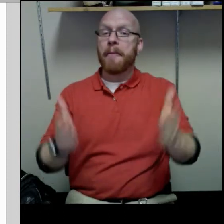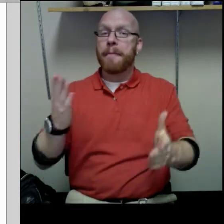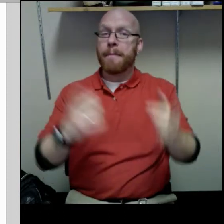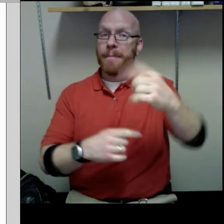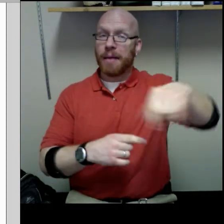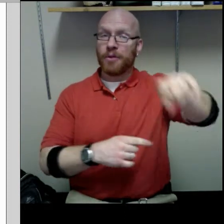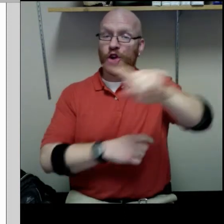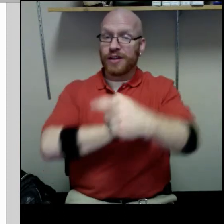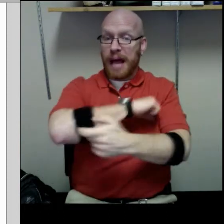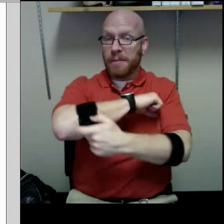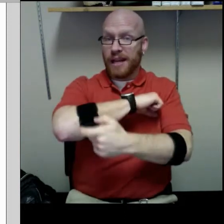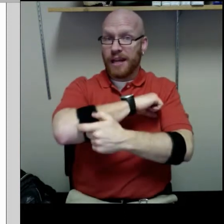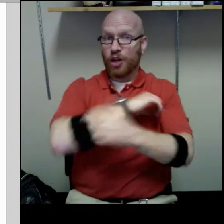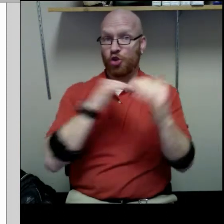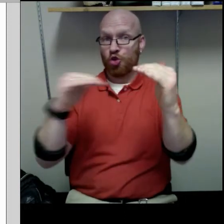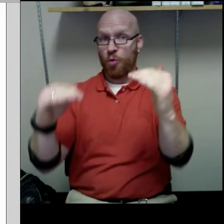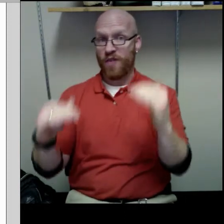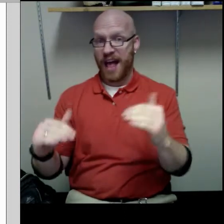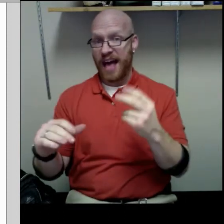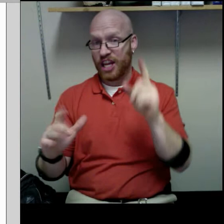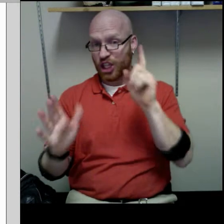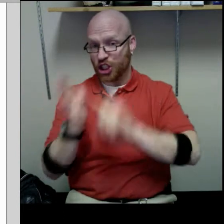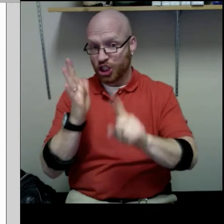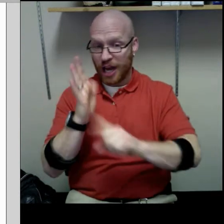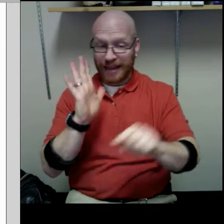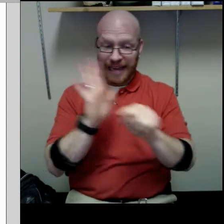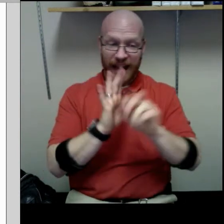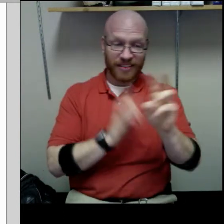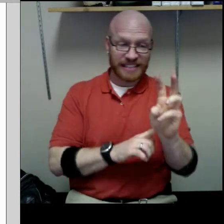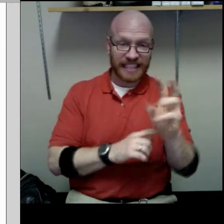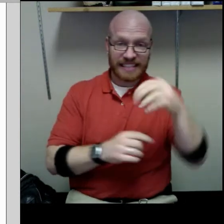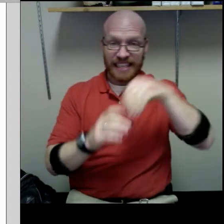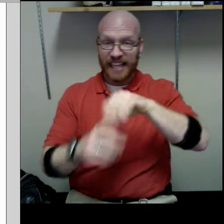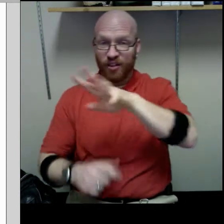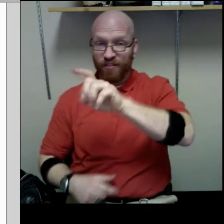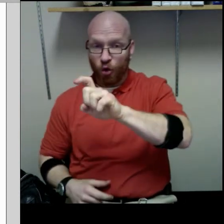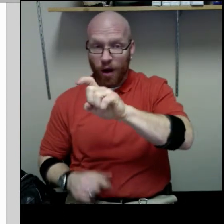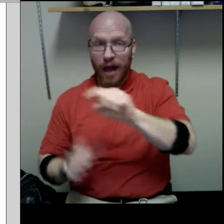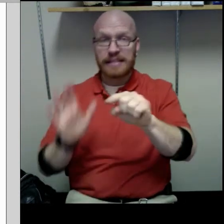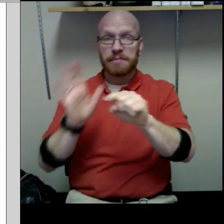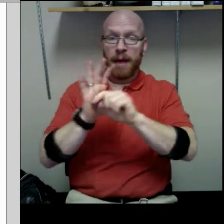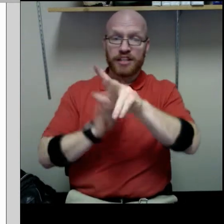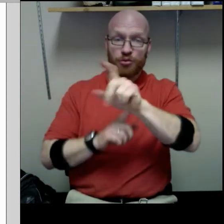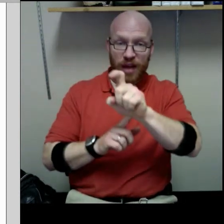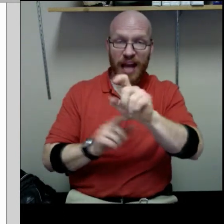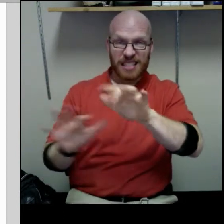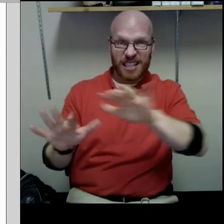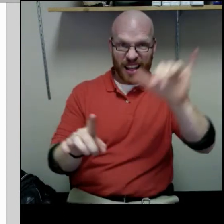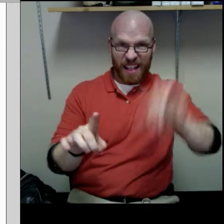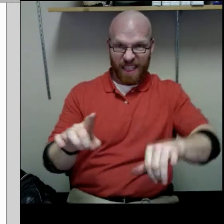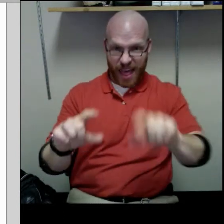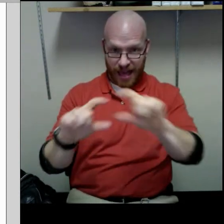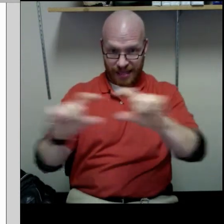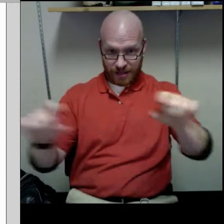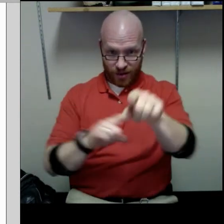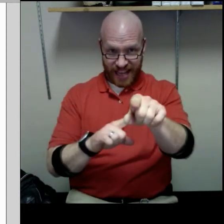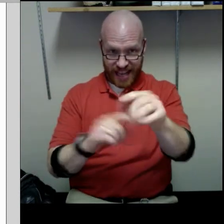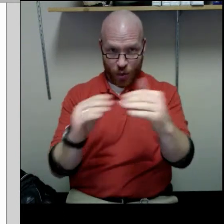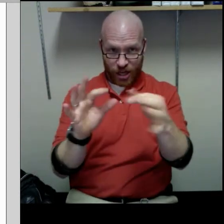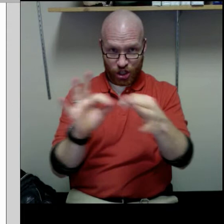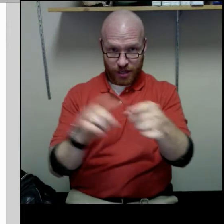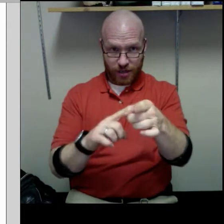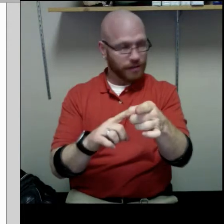maybe you're tempted to move ahead and check the negative 6 and the 4x minus 3x, that